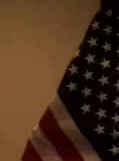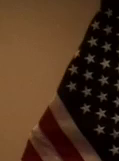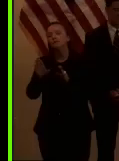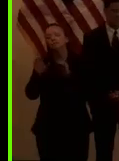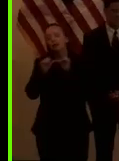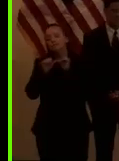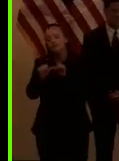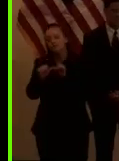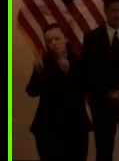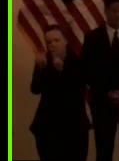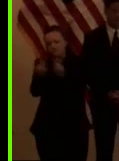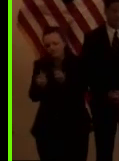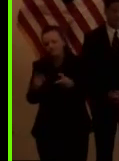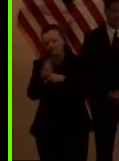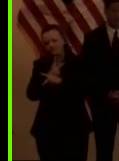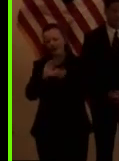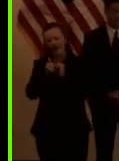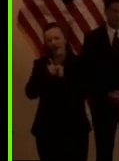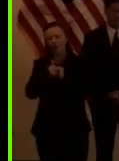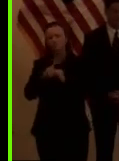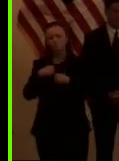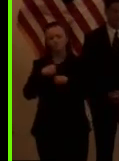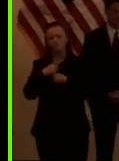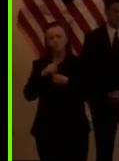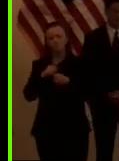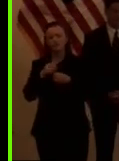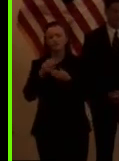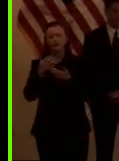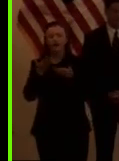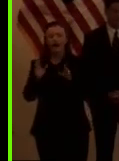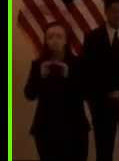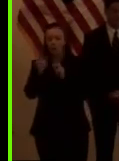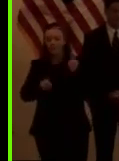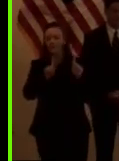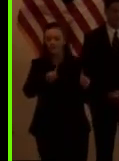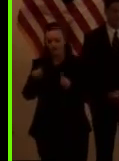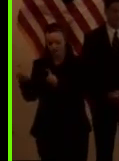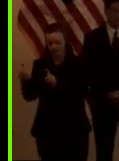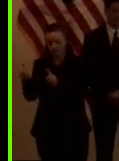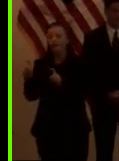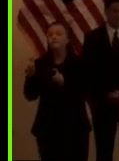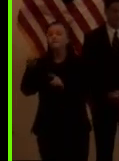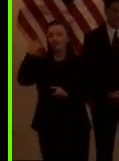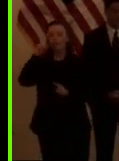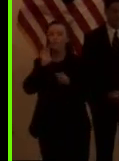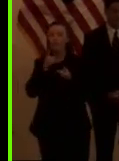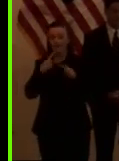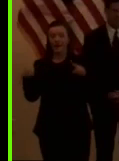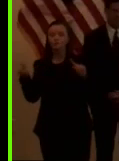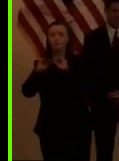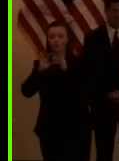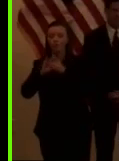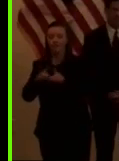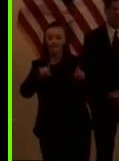to expand availability of testing, and we're excited for you to hear more about the governor's announcements on that topic